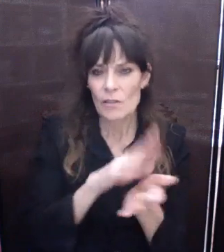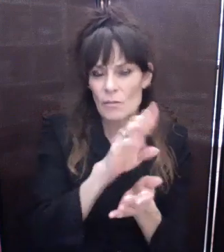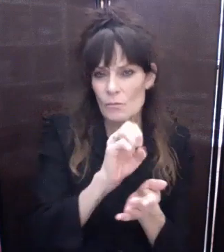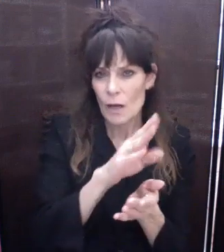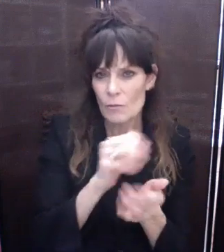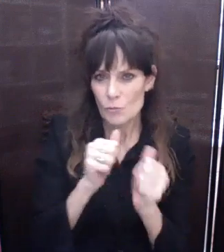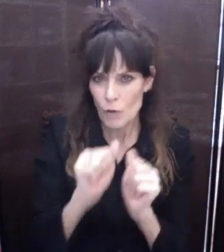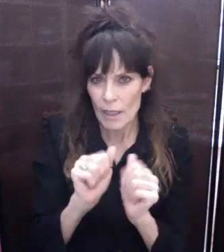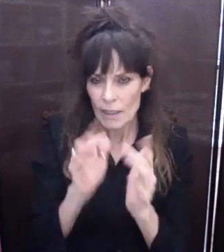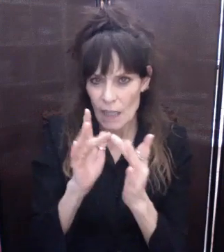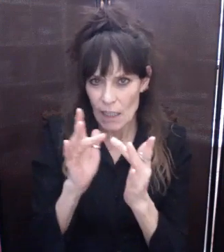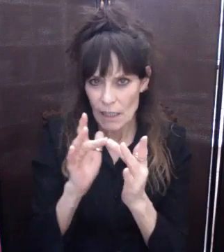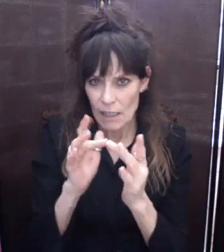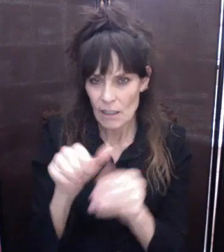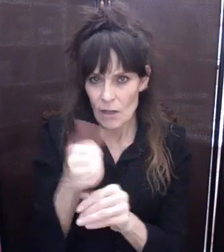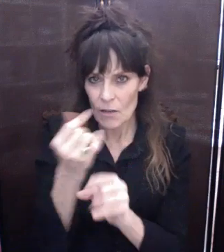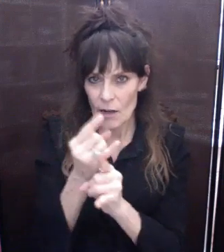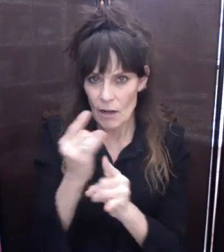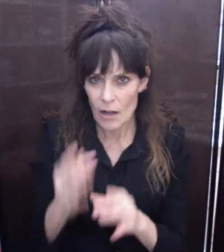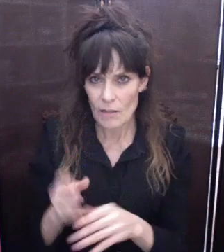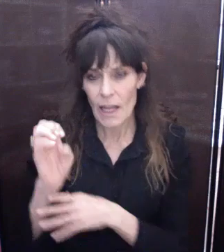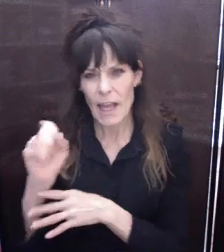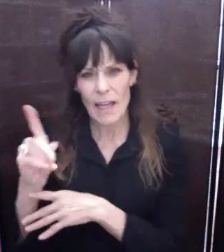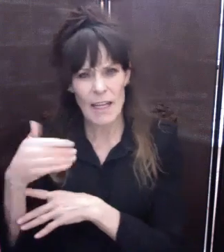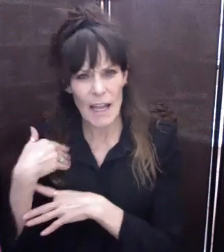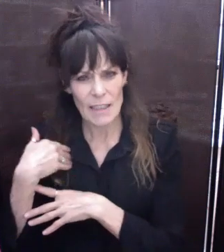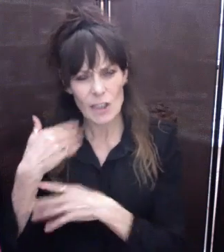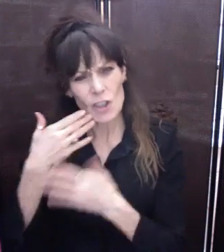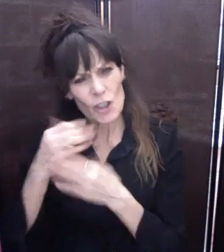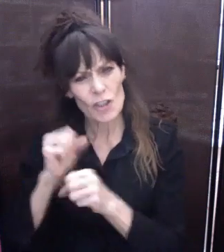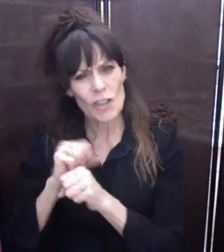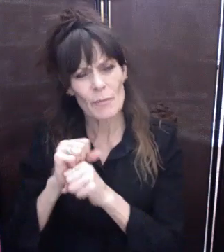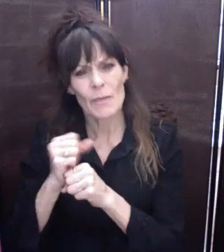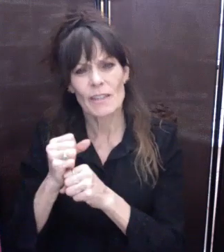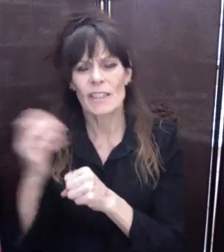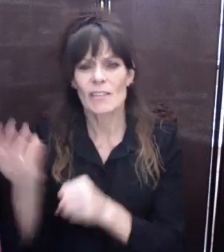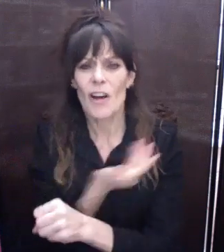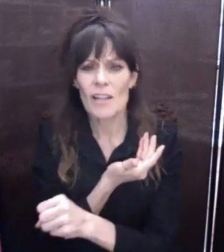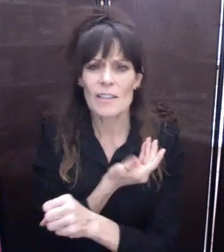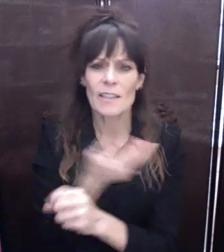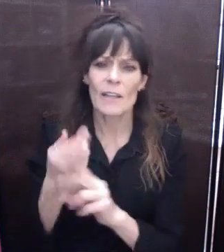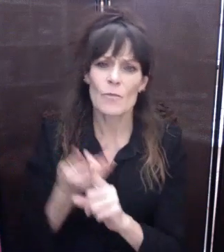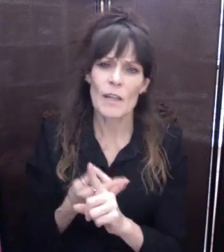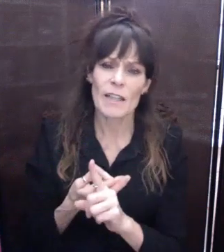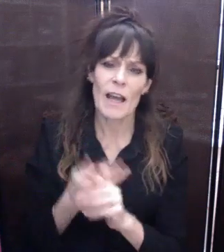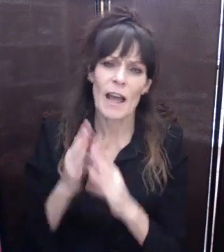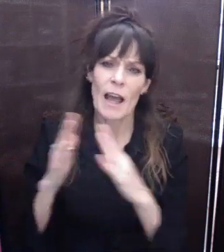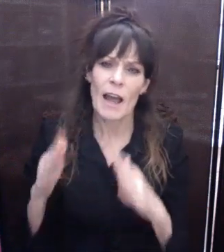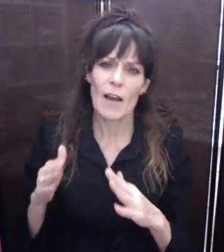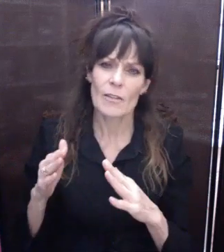Eddie has a decent job, but he loses that. They're renting a house, they lose that. And the Smiths